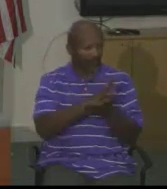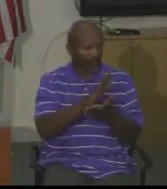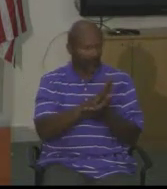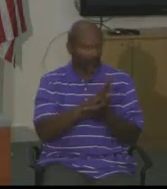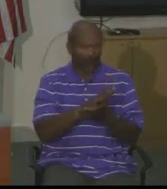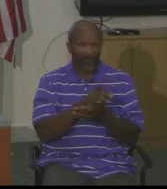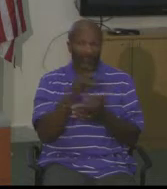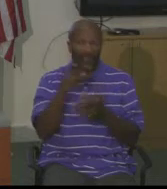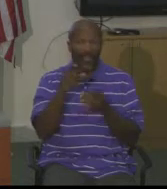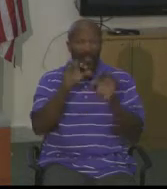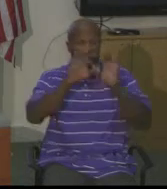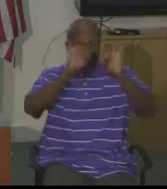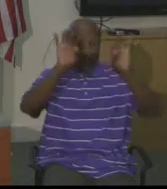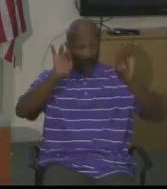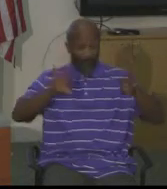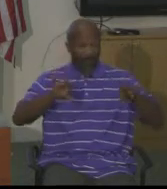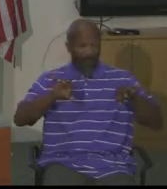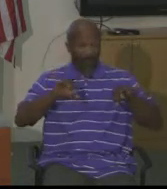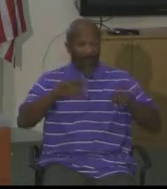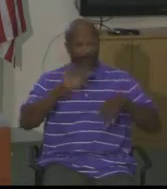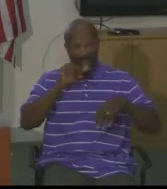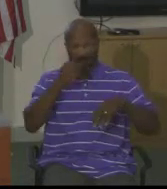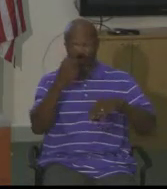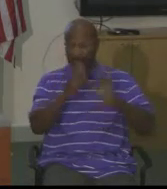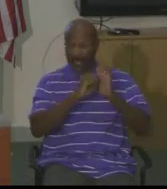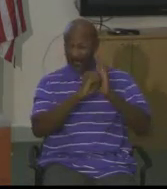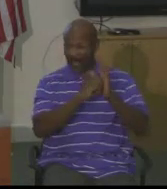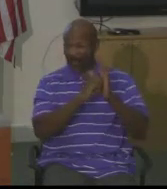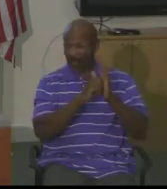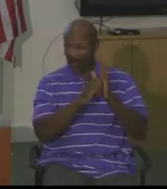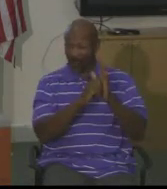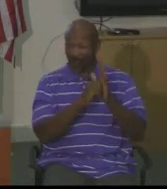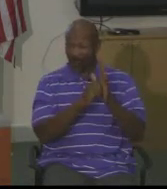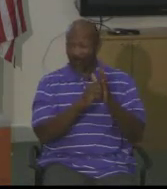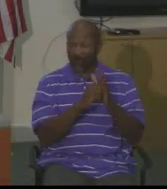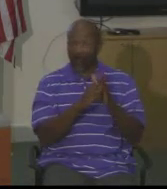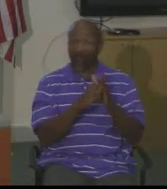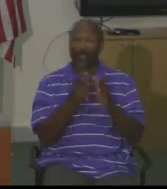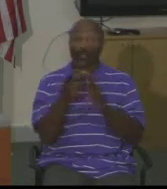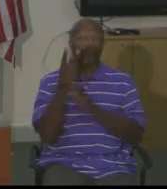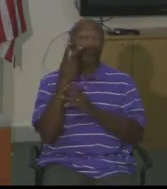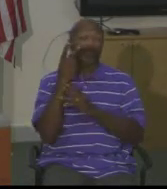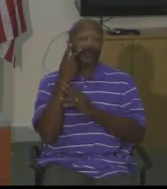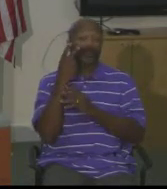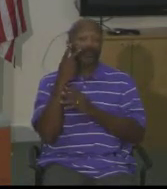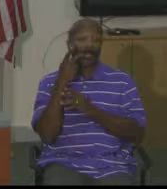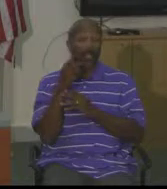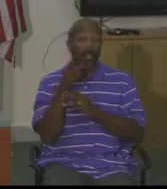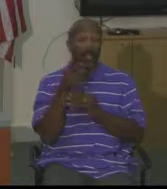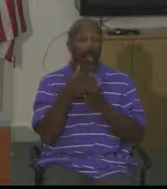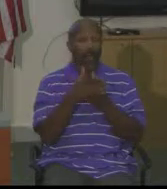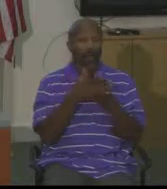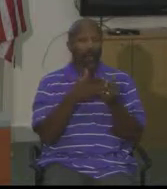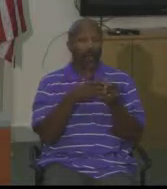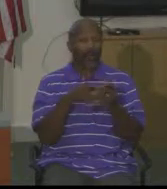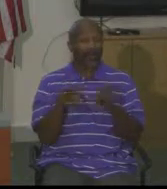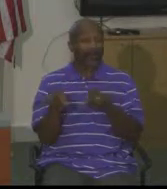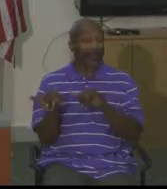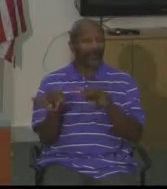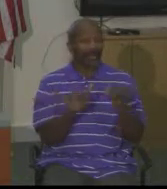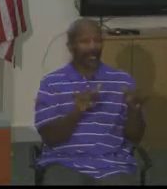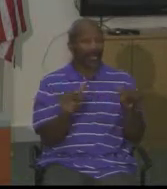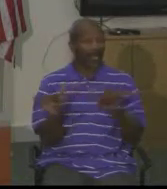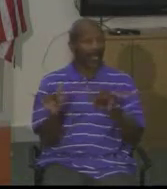And this is the format. I just wanted to give you an example of the format, because we're going to see that this very similar pattern is going to